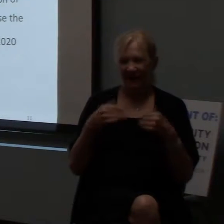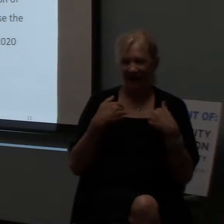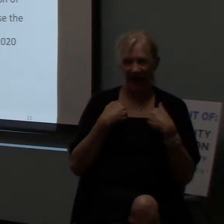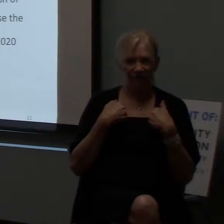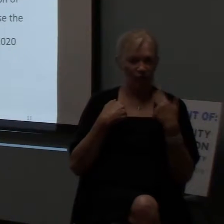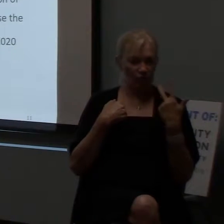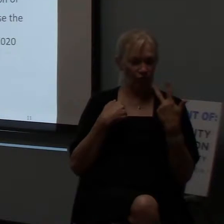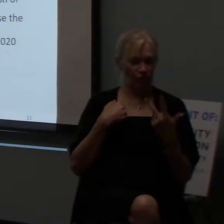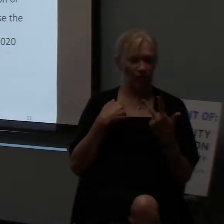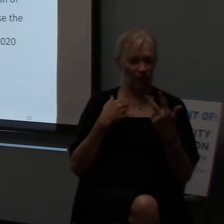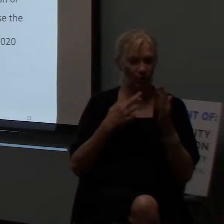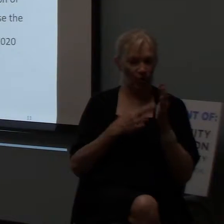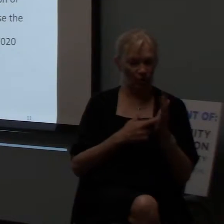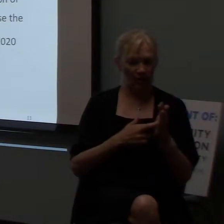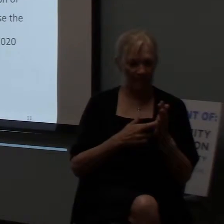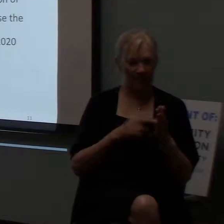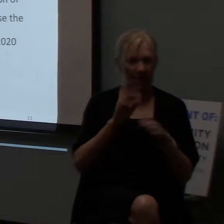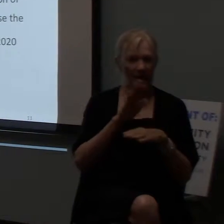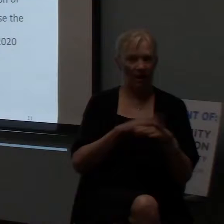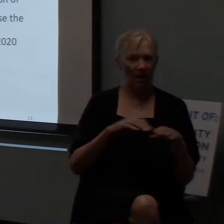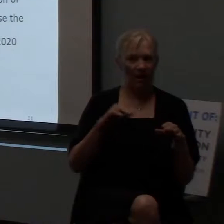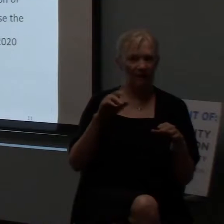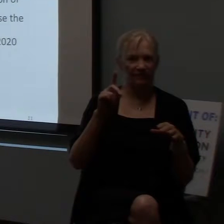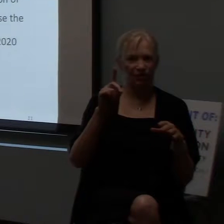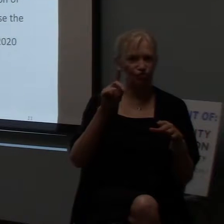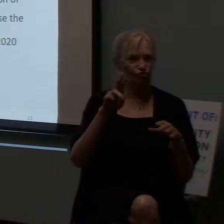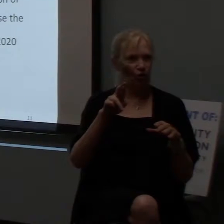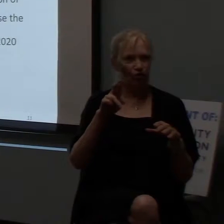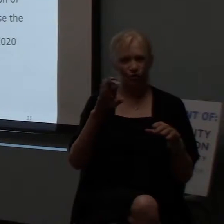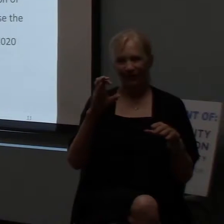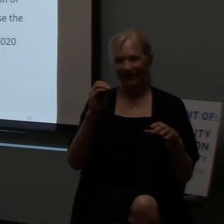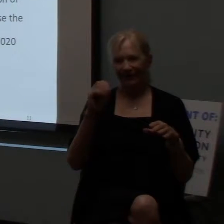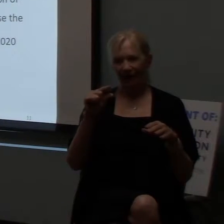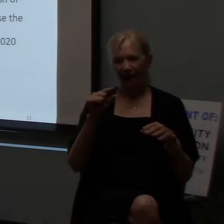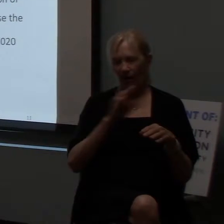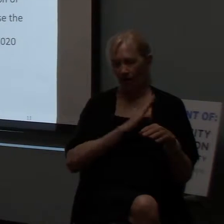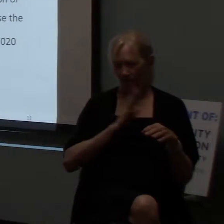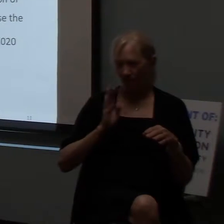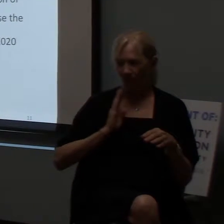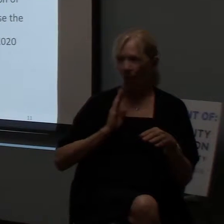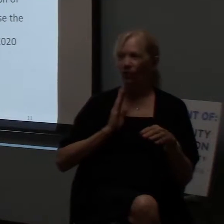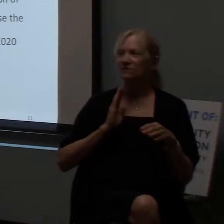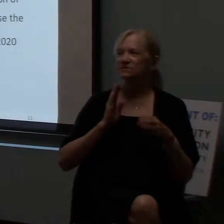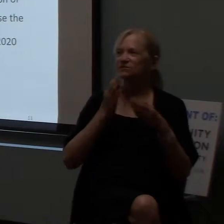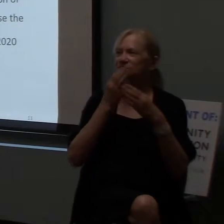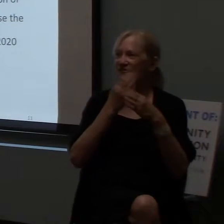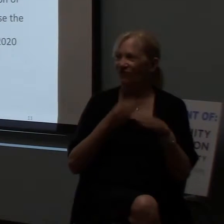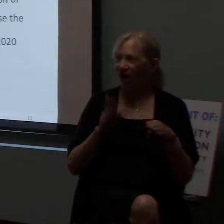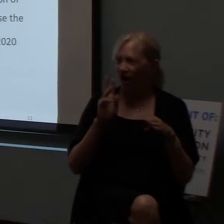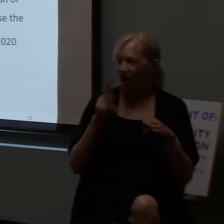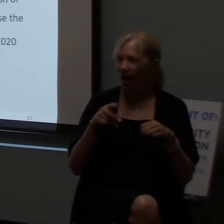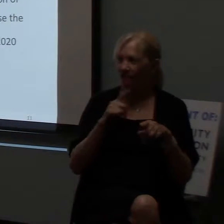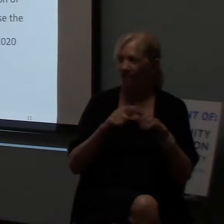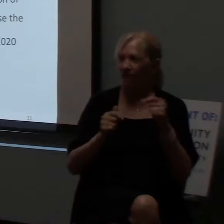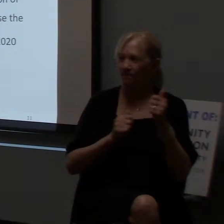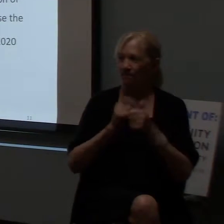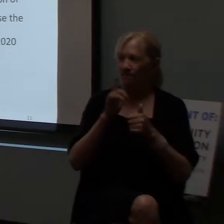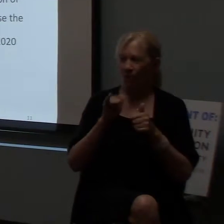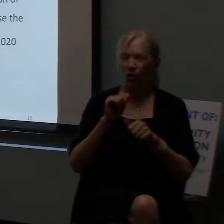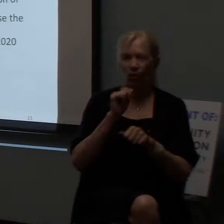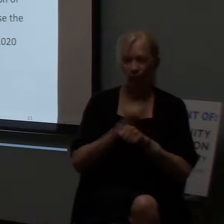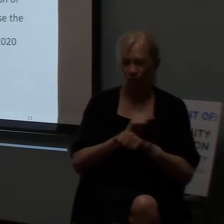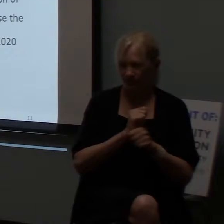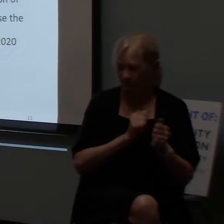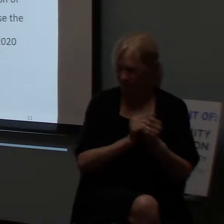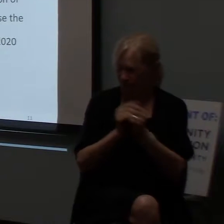3 representatives from Boulder County on the Dr. Cog board. You can only have 1. So they do divide up a little bit, but generally they work